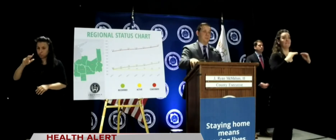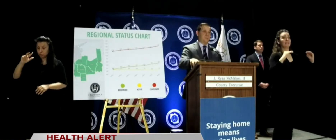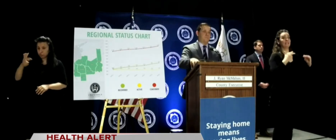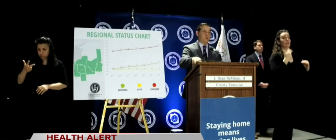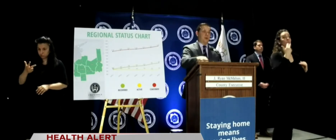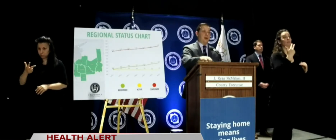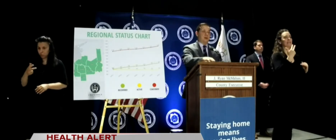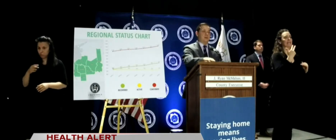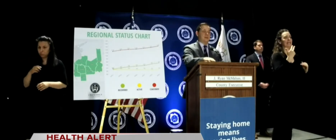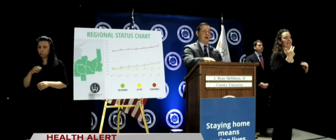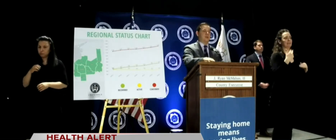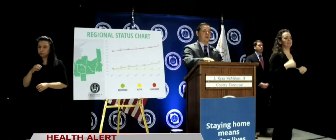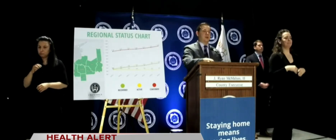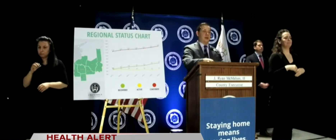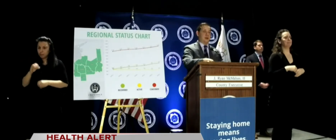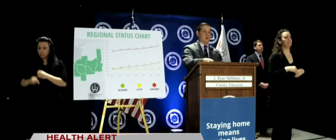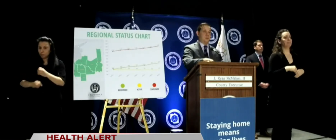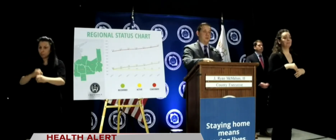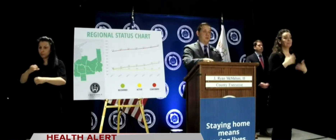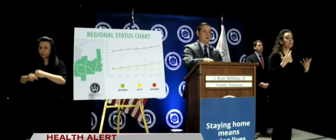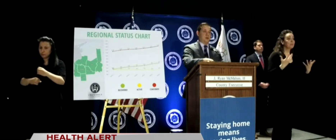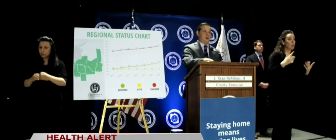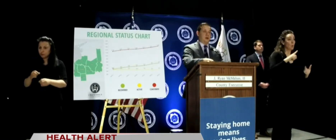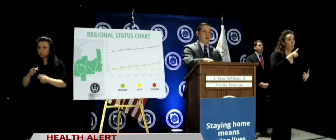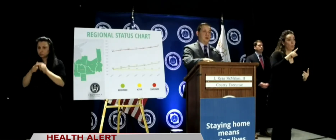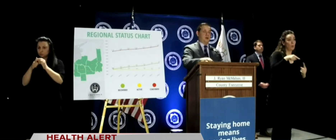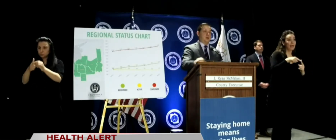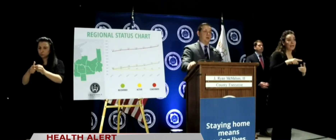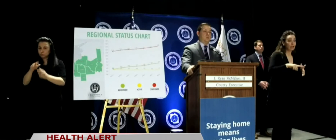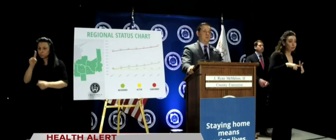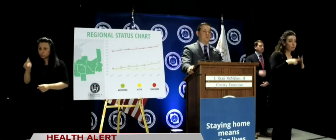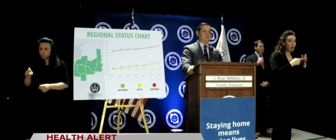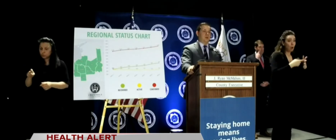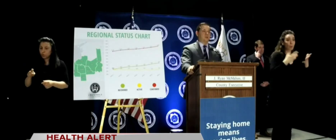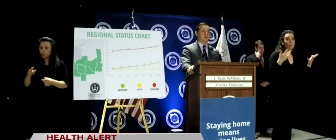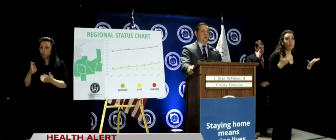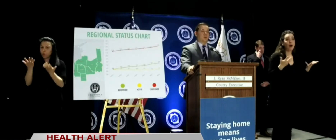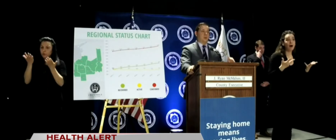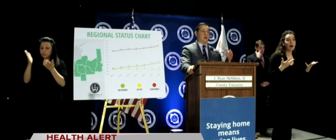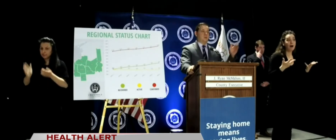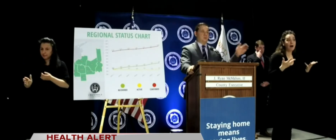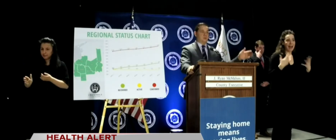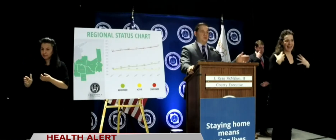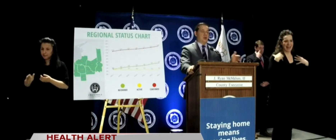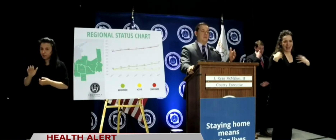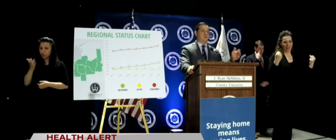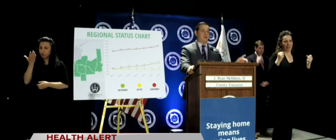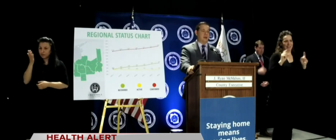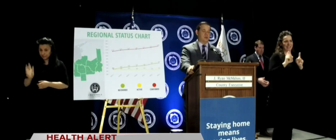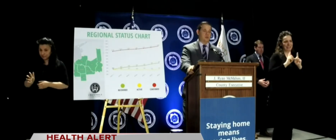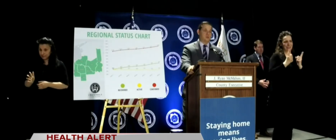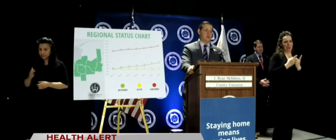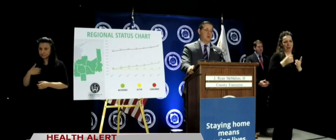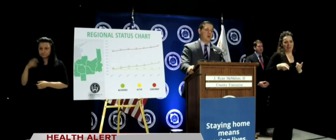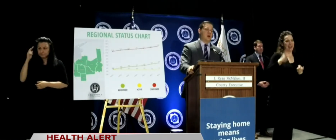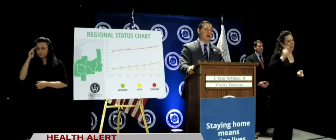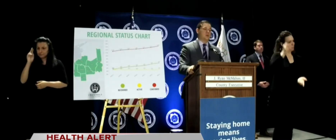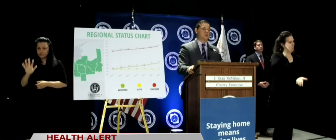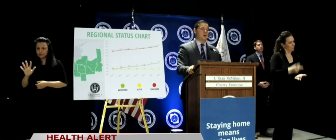plan. The when is the healthcare data, and we've talked a little bit about some of those driving